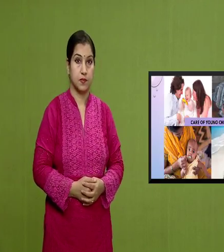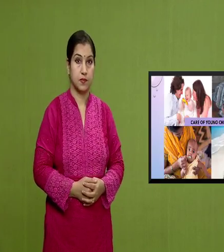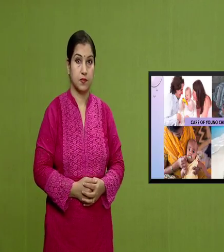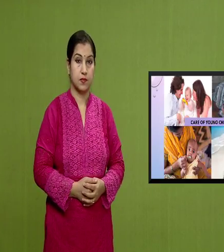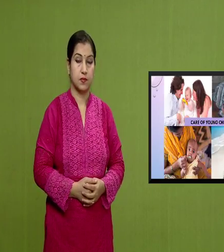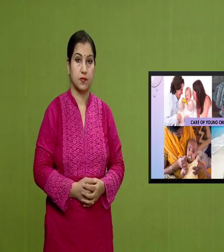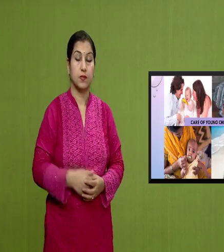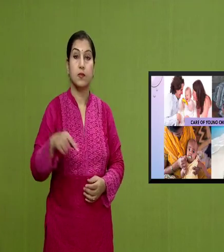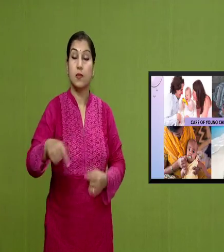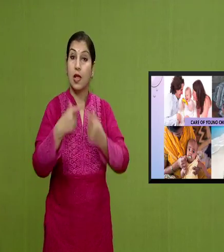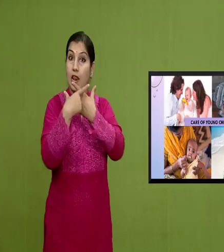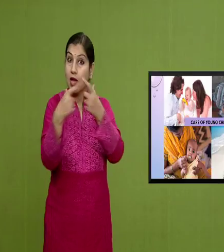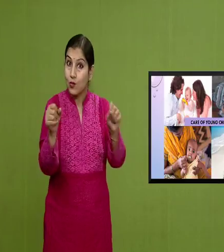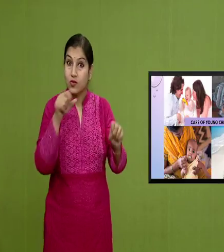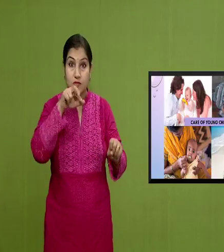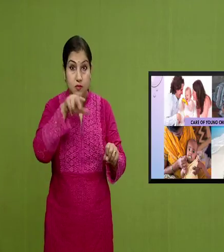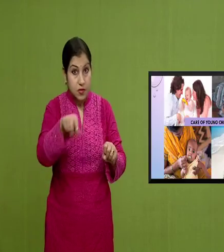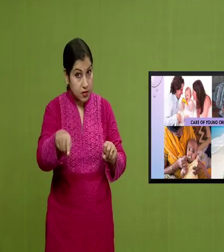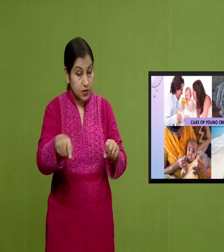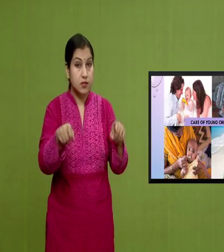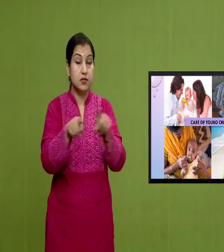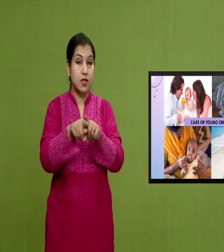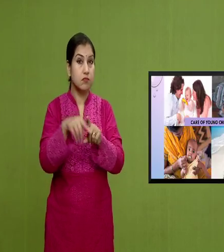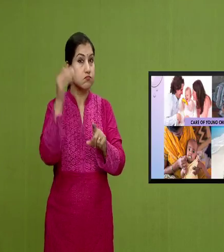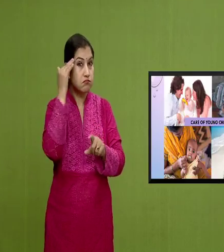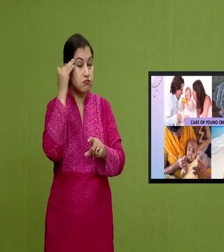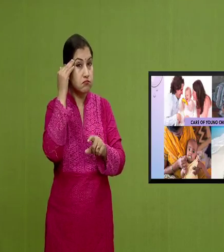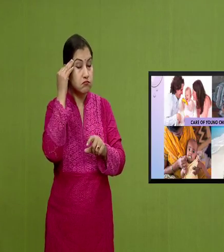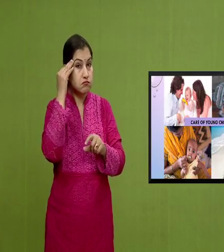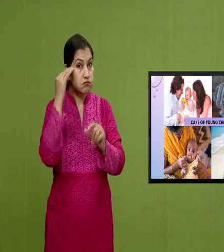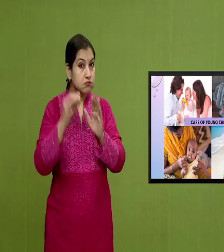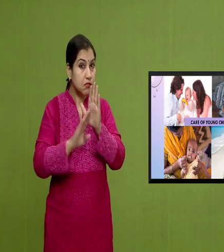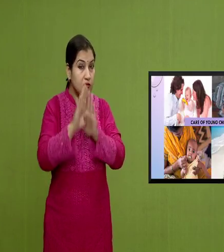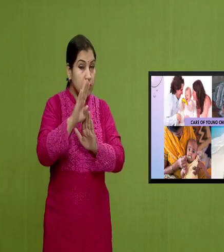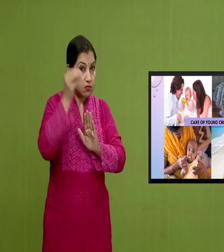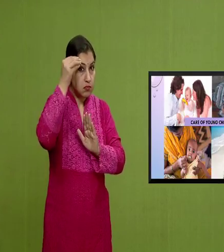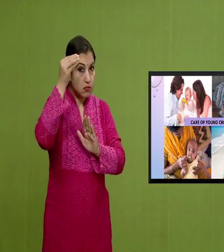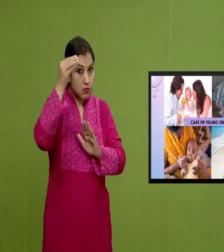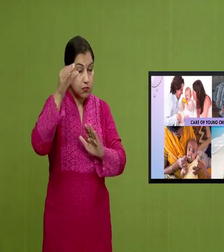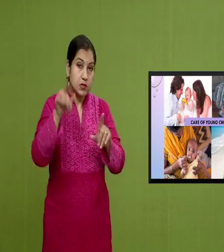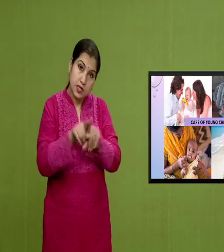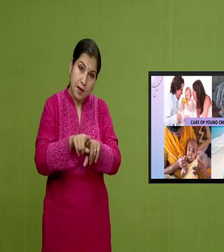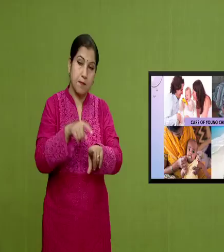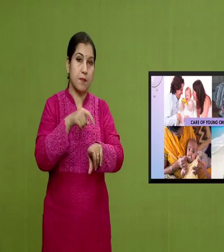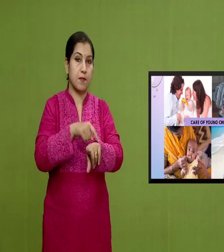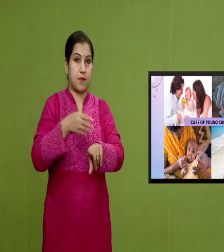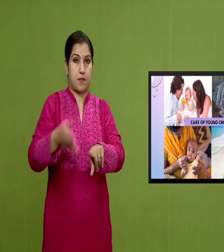The language and cognitive development also occur and